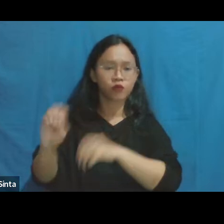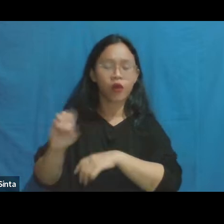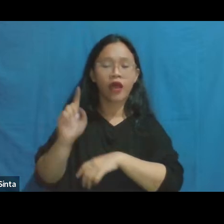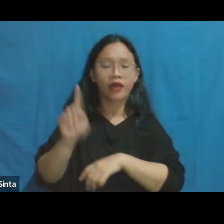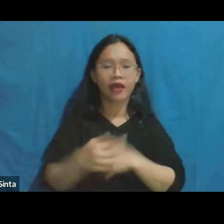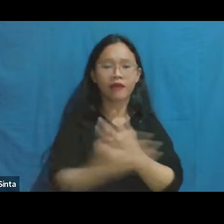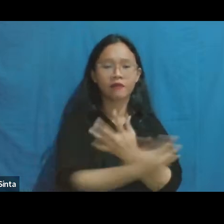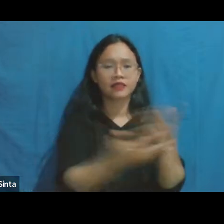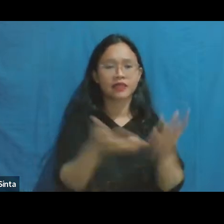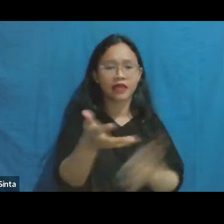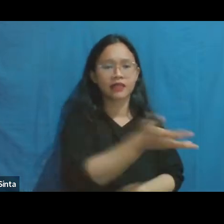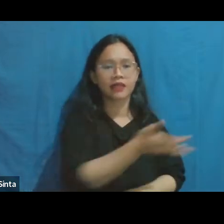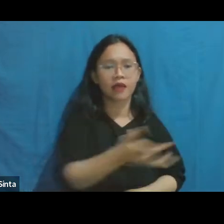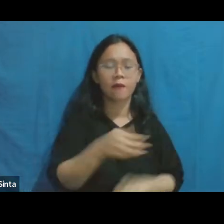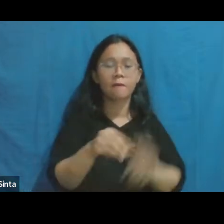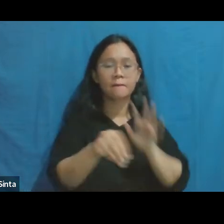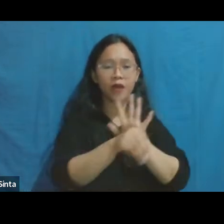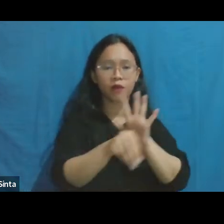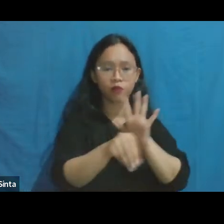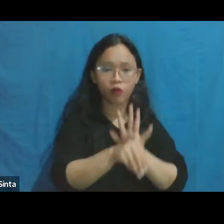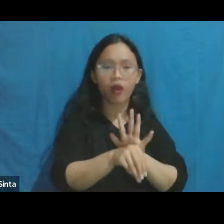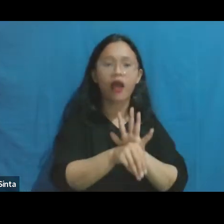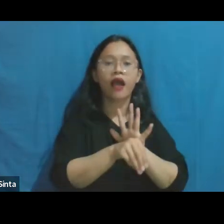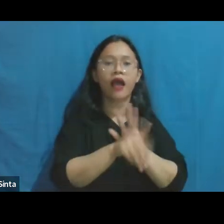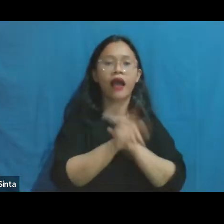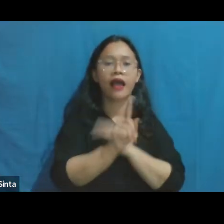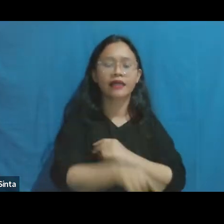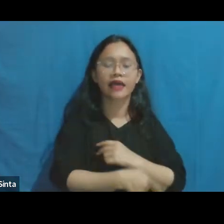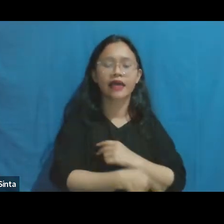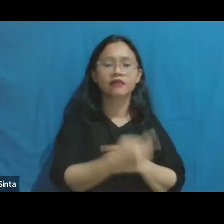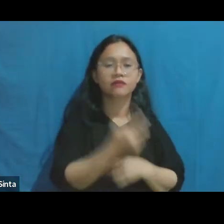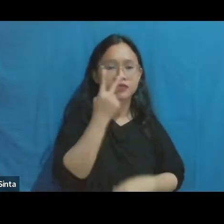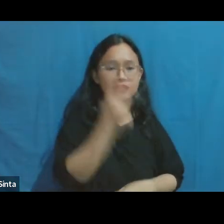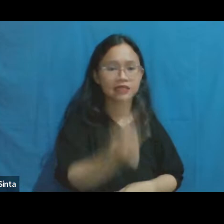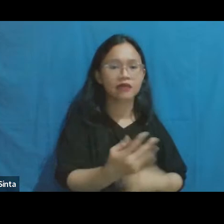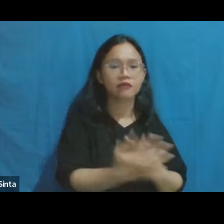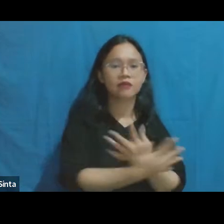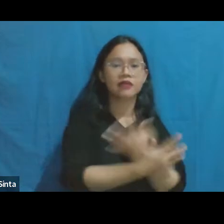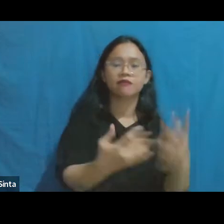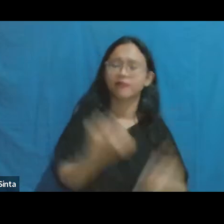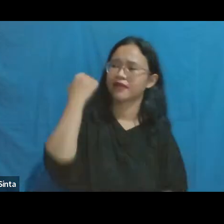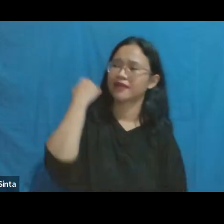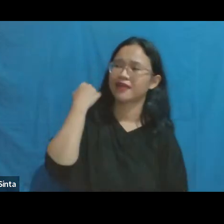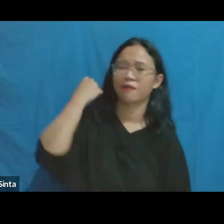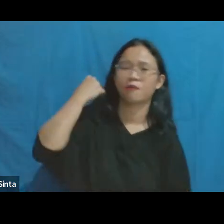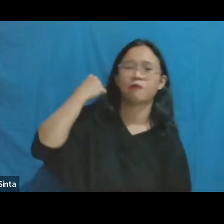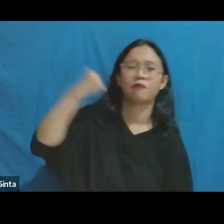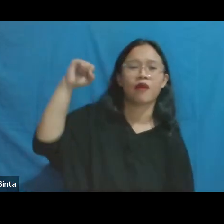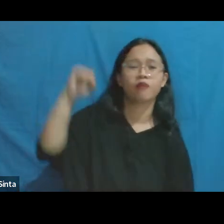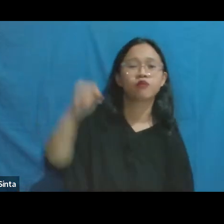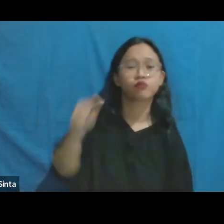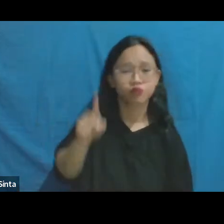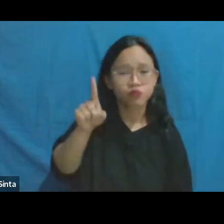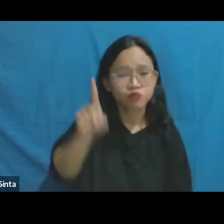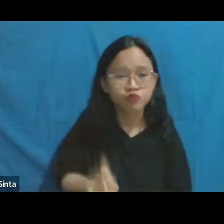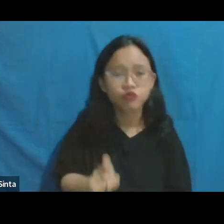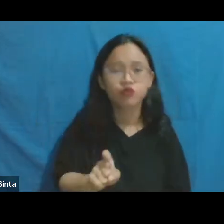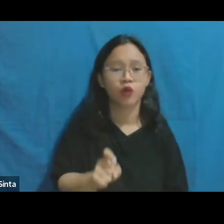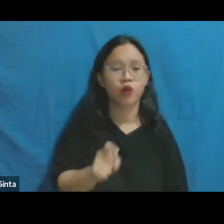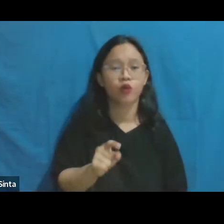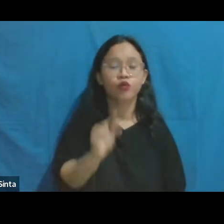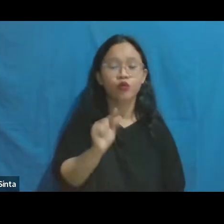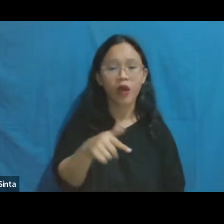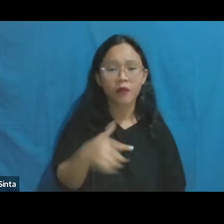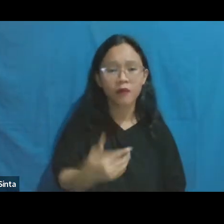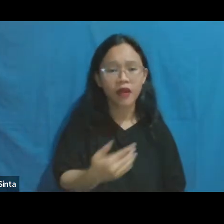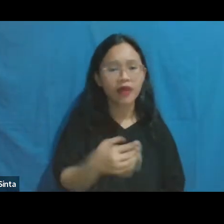Papuan people staged a demonstration, a huge demonstration in almost all